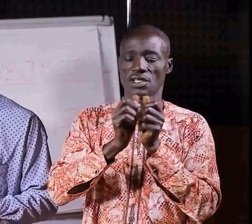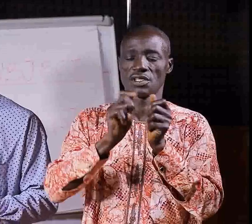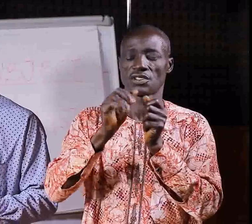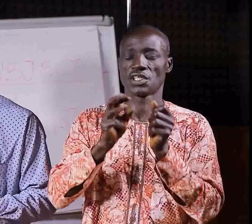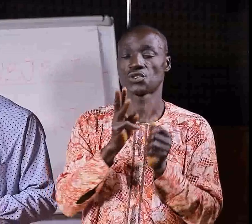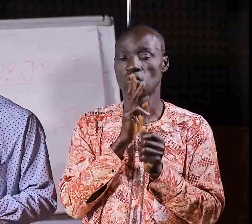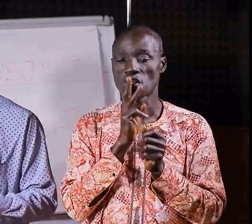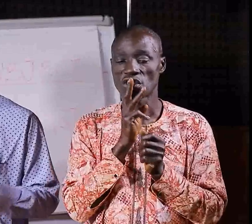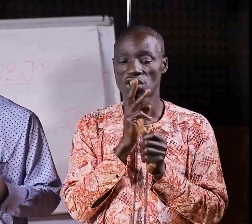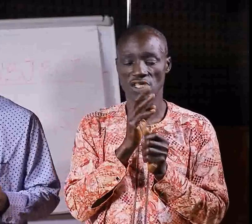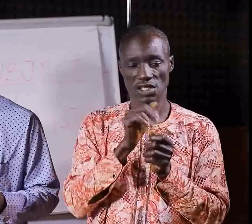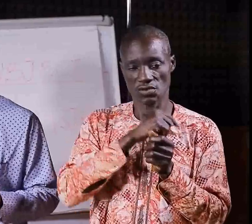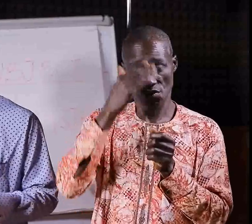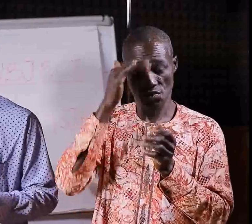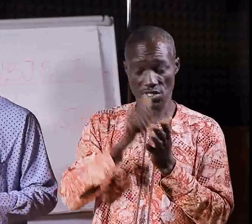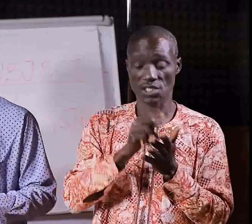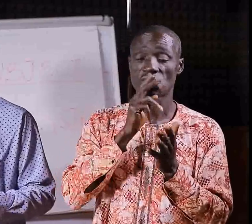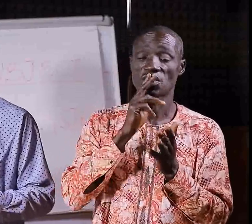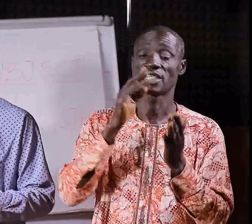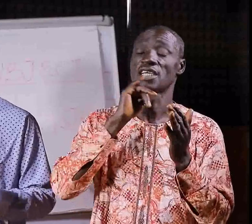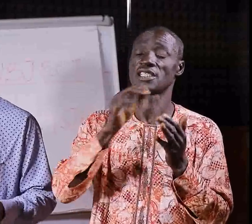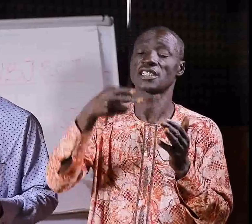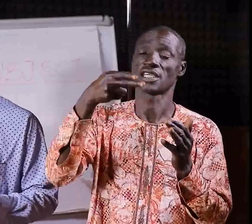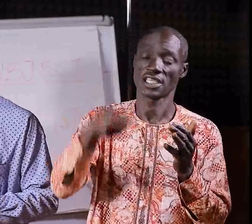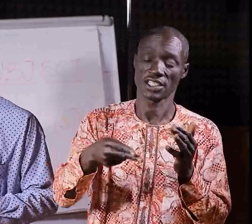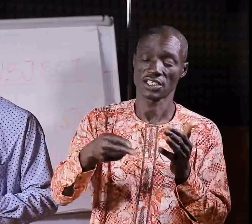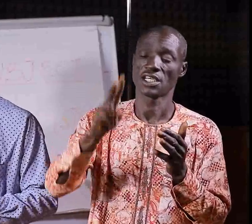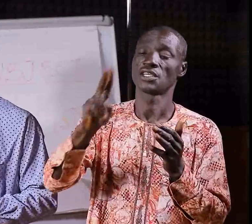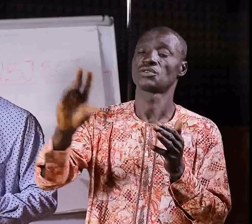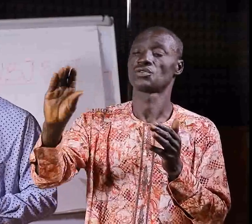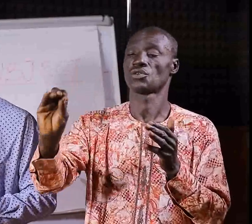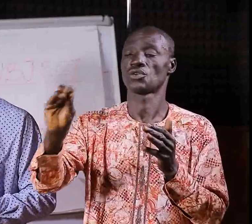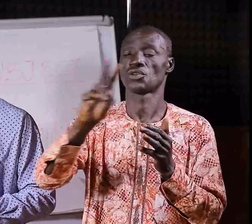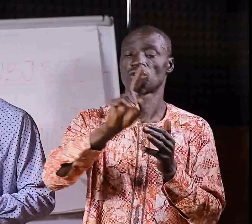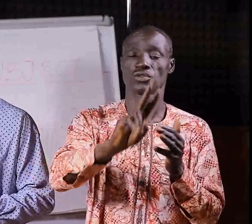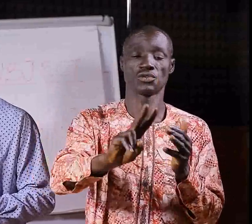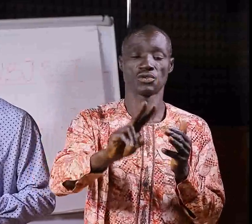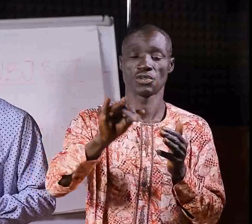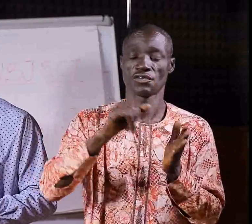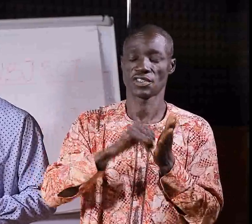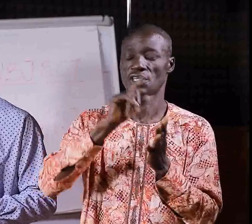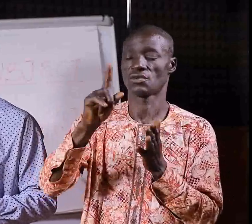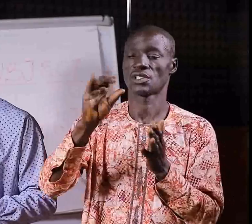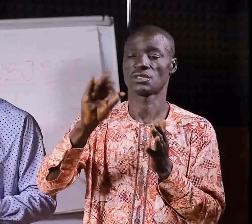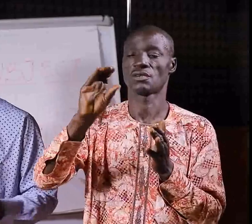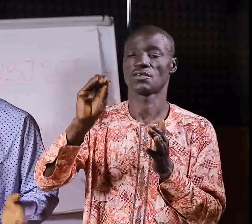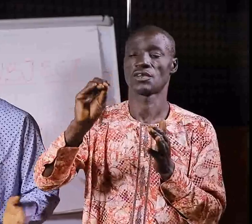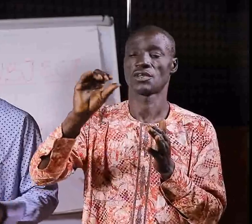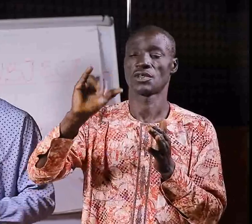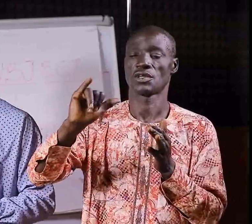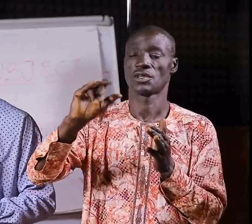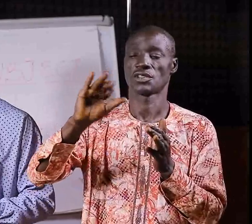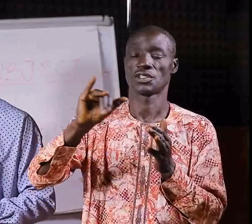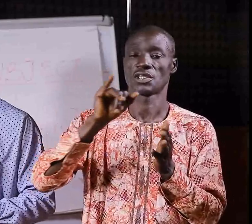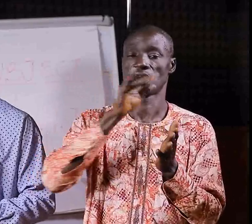all know that water consists of H2O, that is 2 atoms of hydrogen and 1 atom of oxygen. It is present